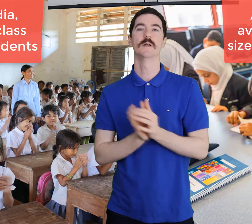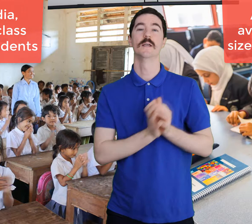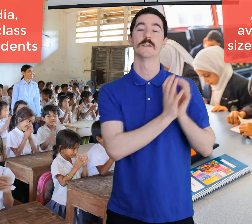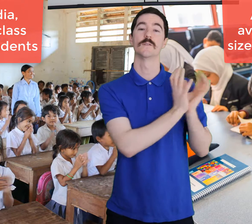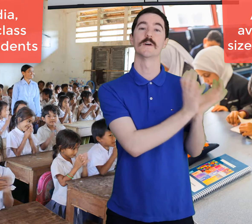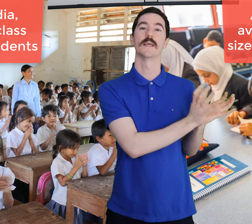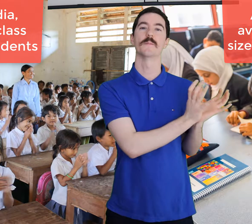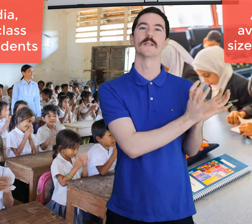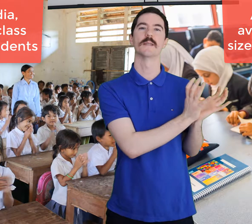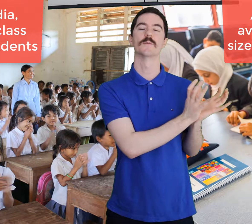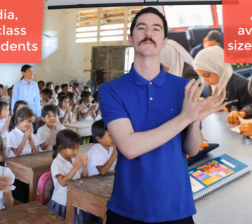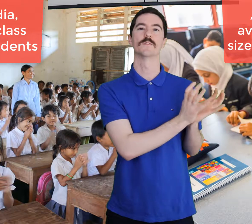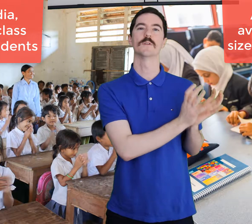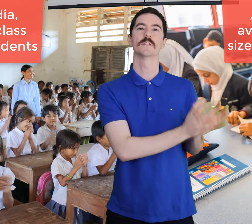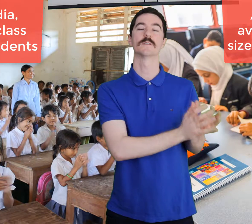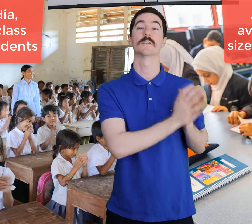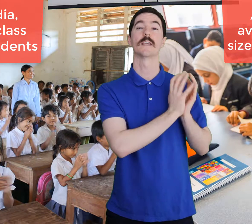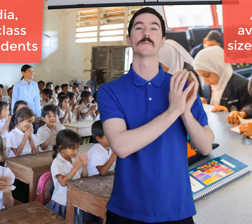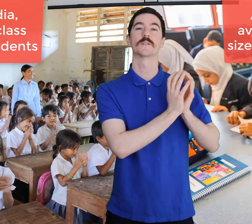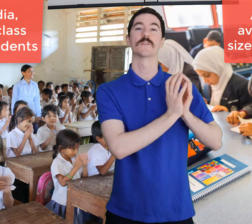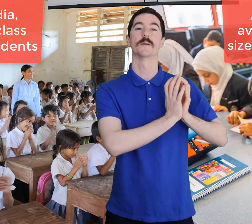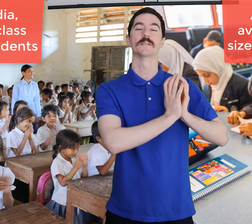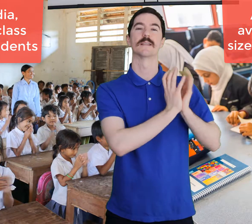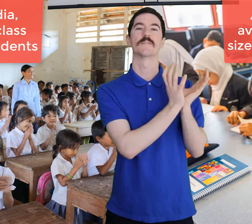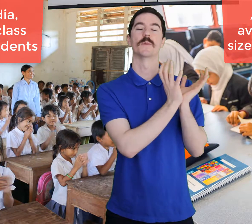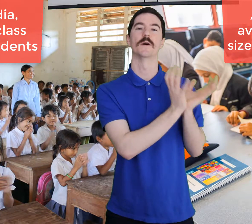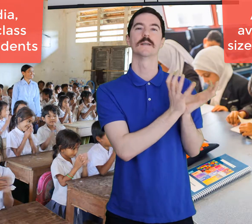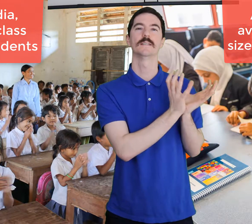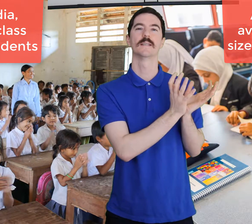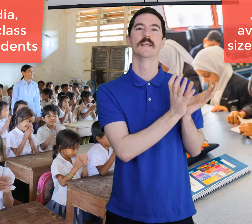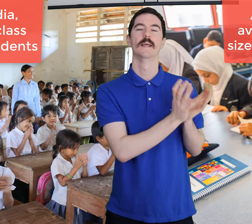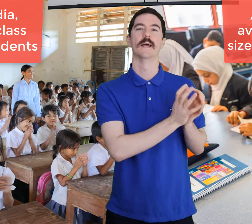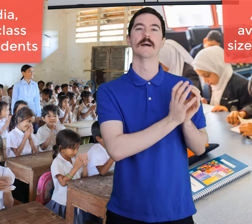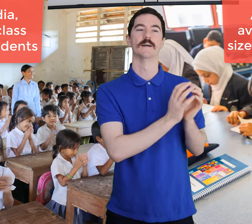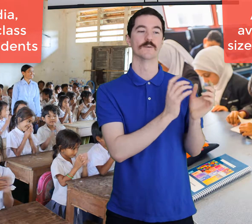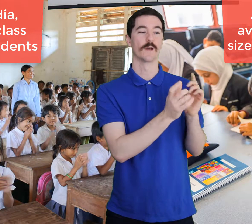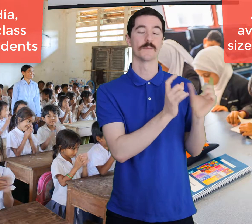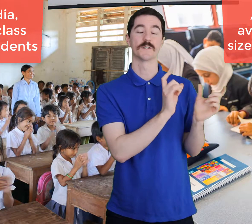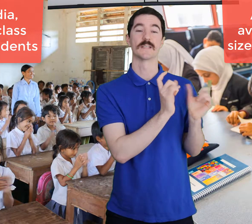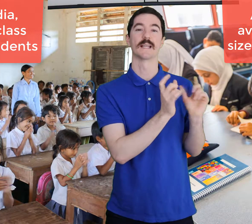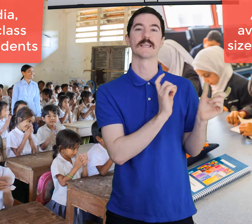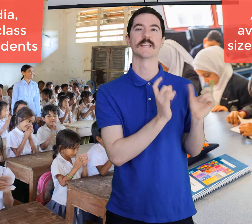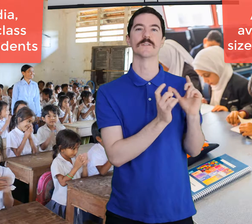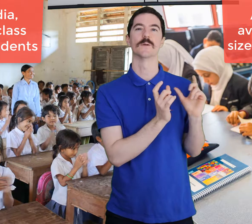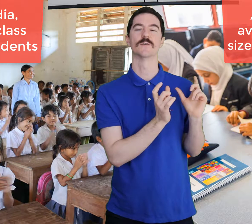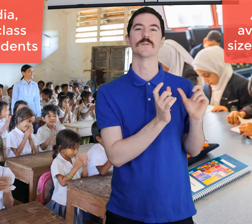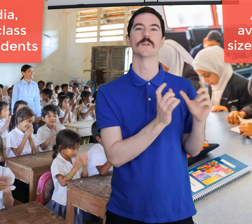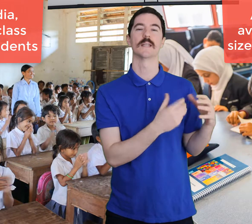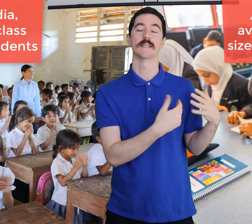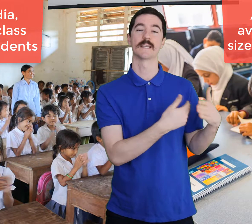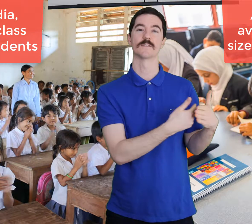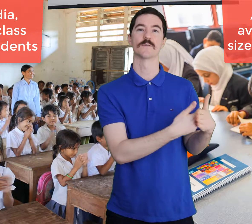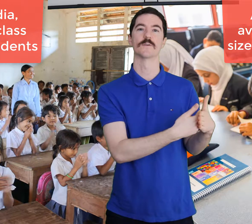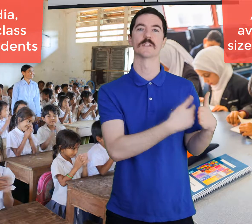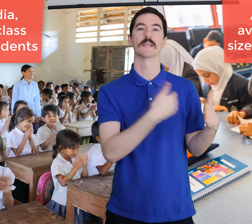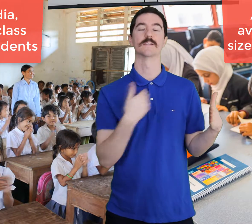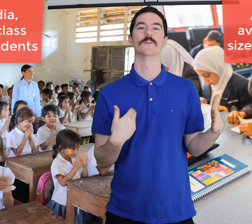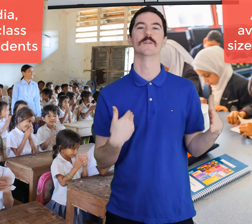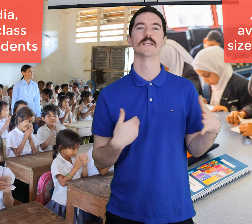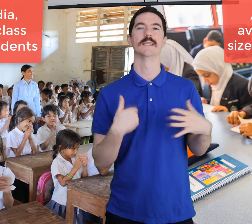you divide that by the number of students, you see how much time is left behind, or how much is allocated to each student, and that's of course excluding any